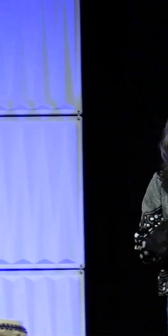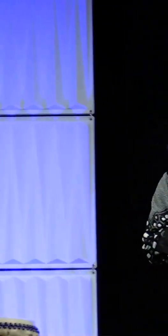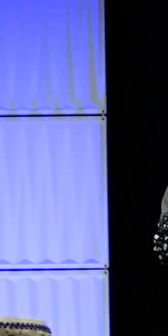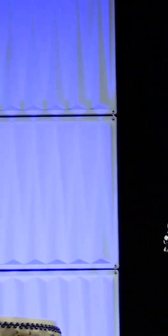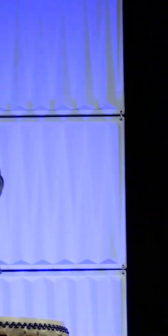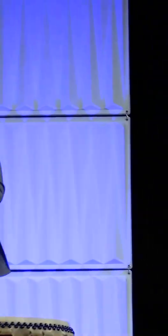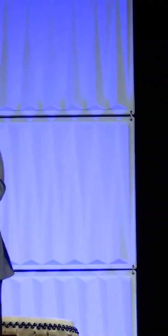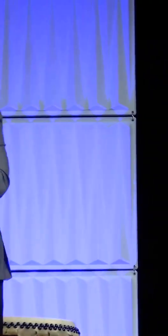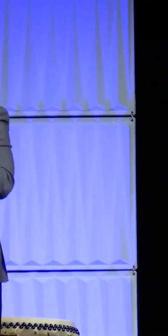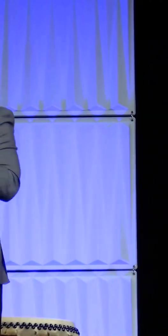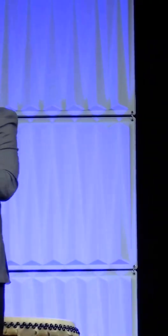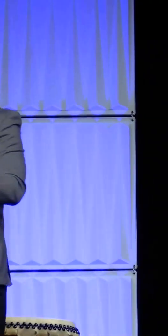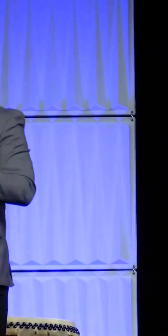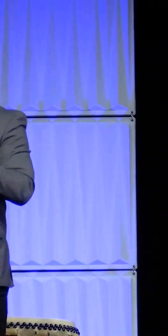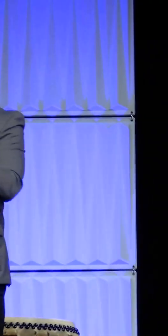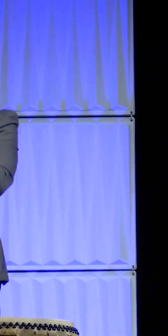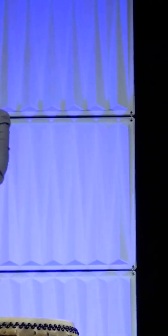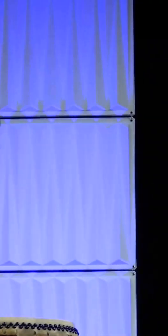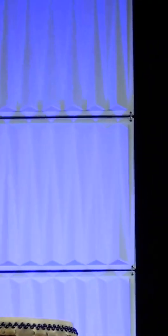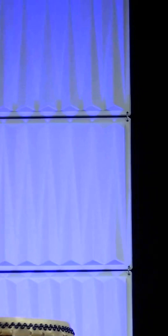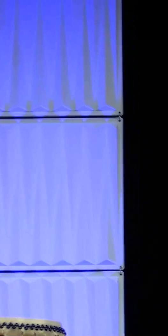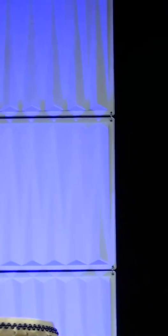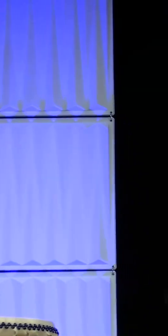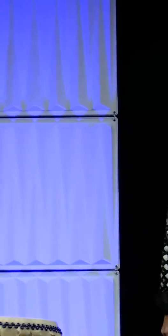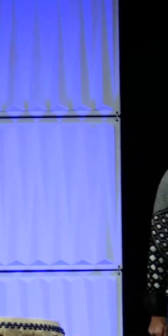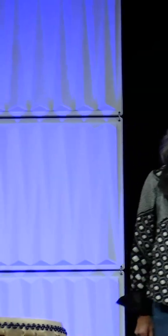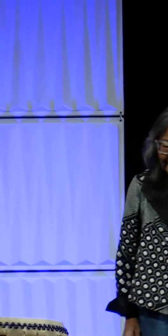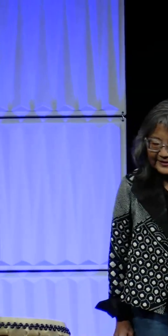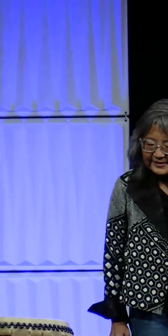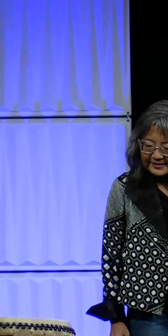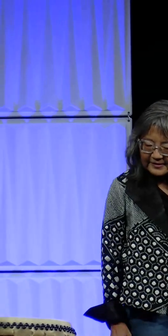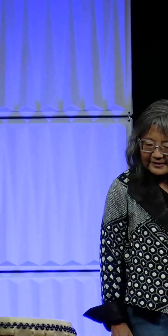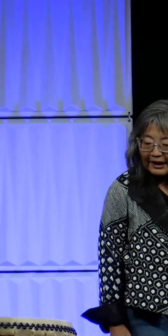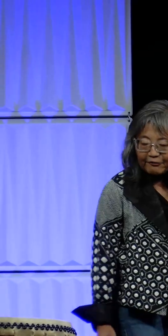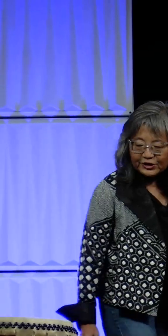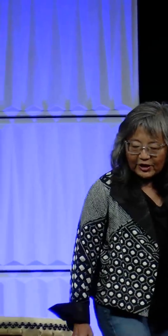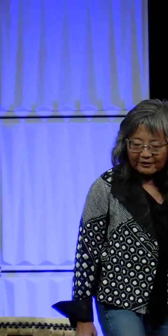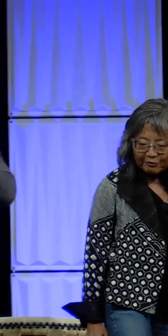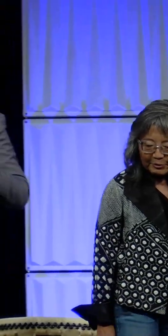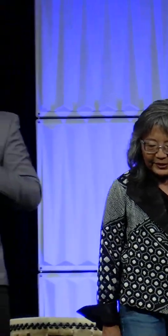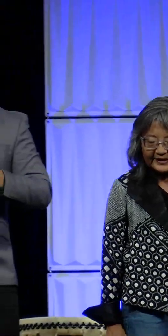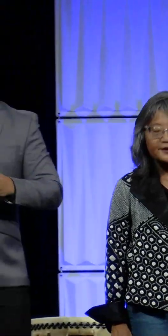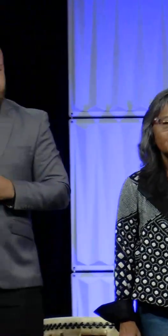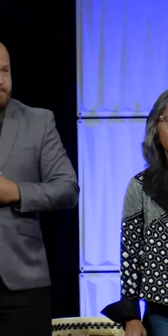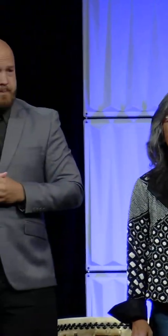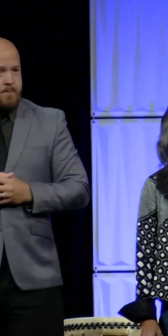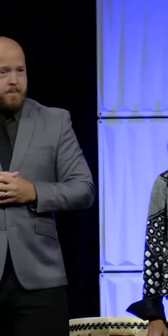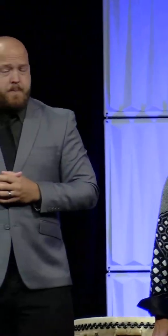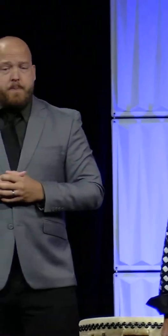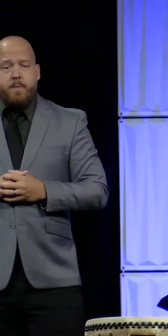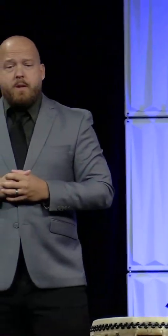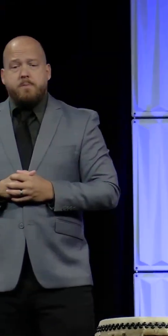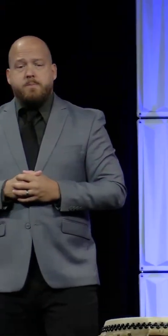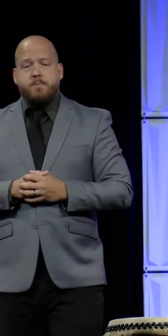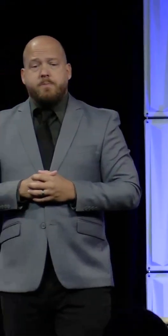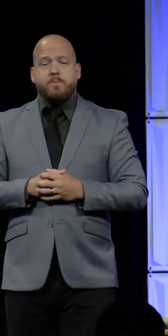of loving myself. Whoa, sorry. Let us love each other from a place of deep